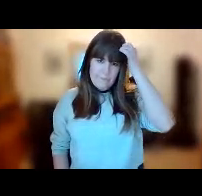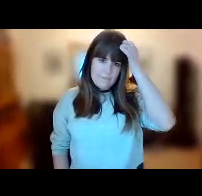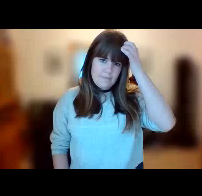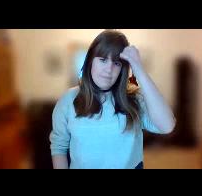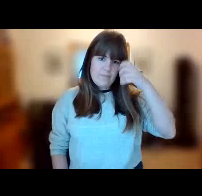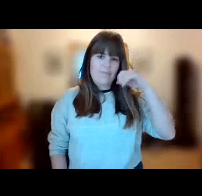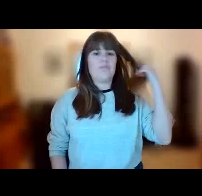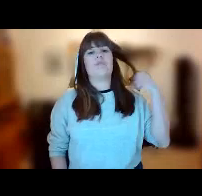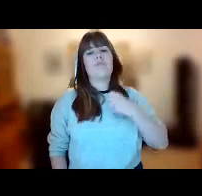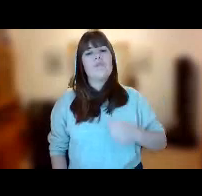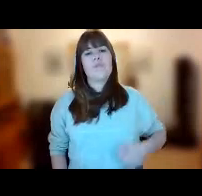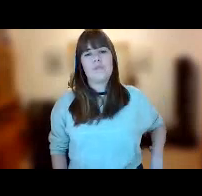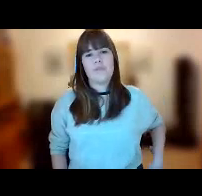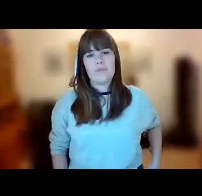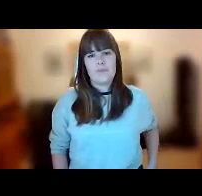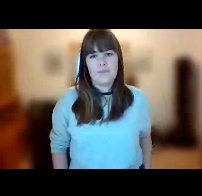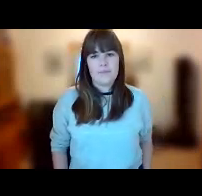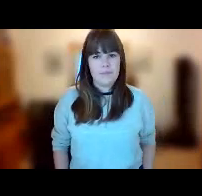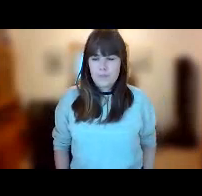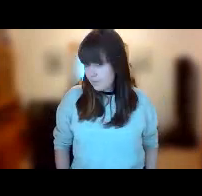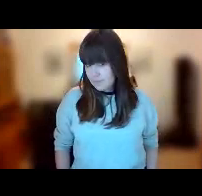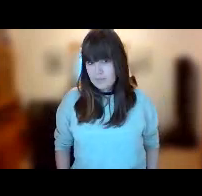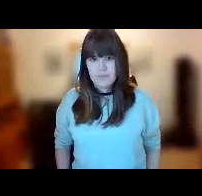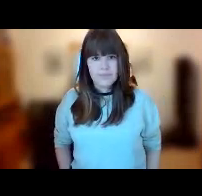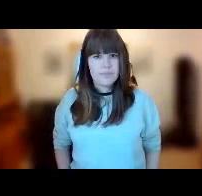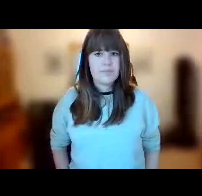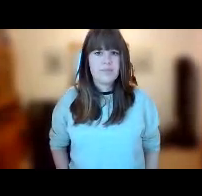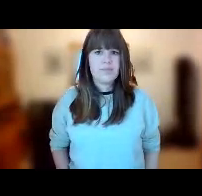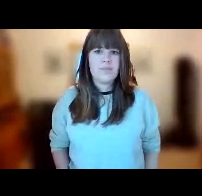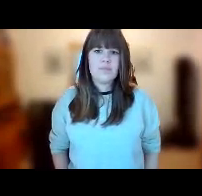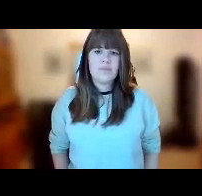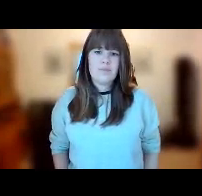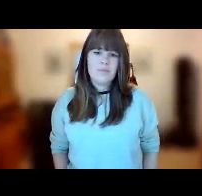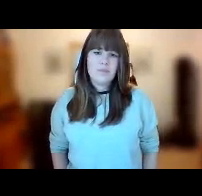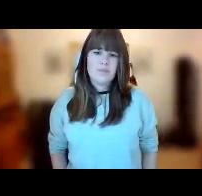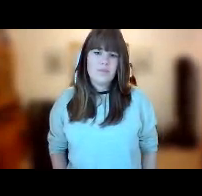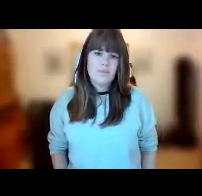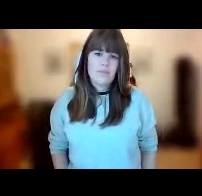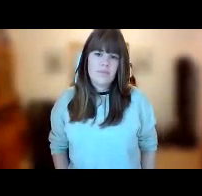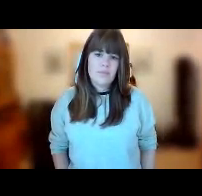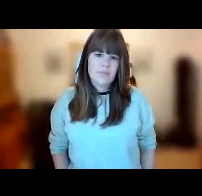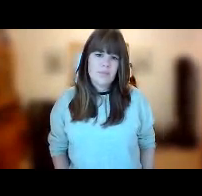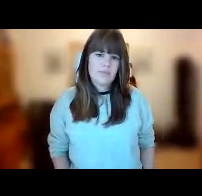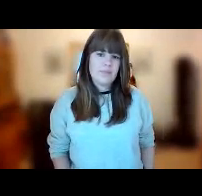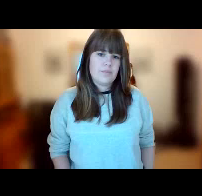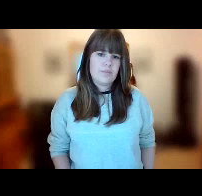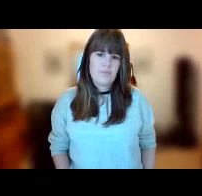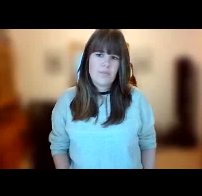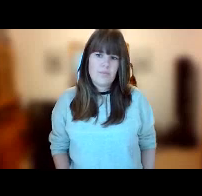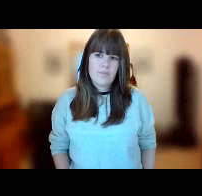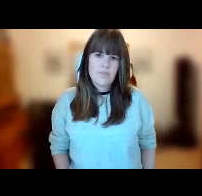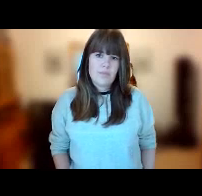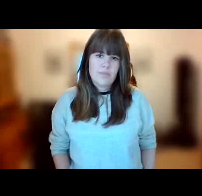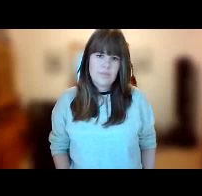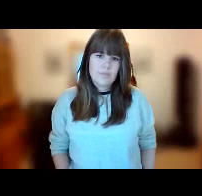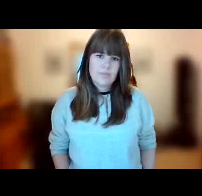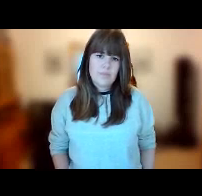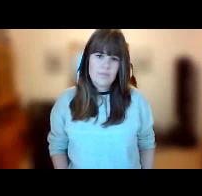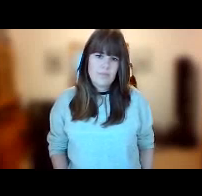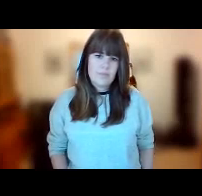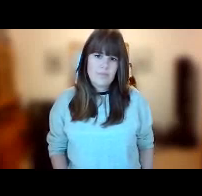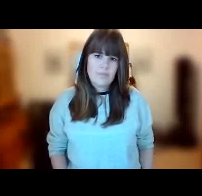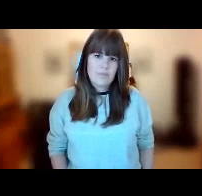a margarita. Assume that I can live on my own, so I live on my own. Assume that I can hit